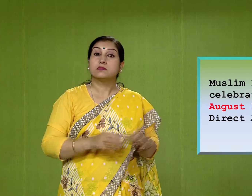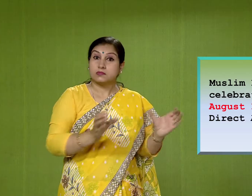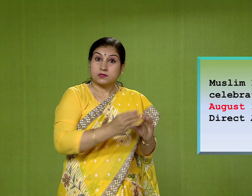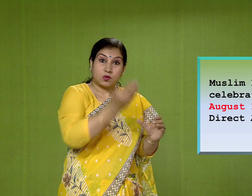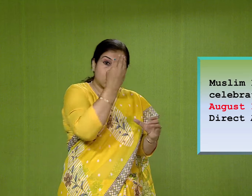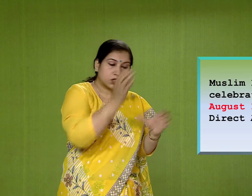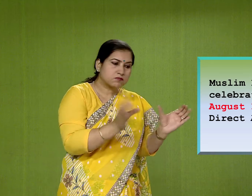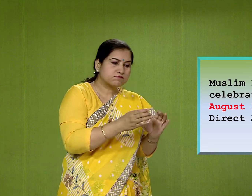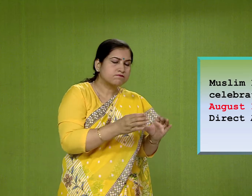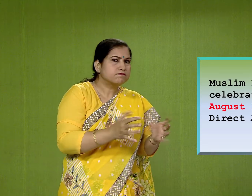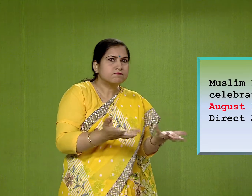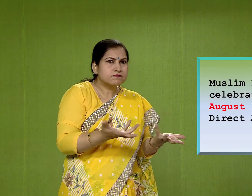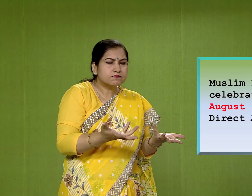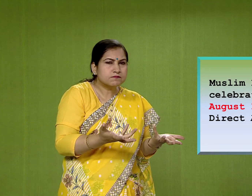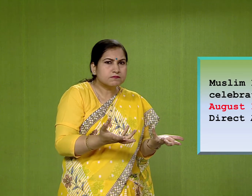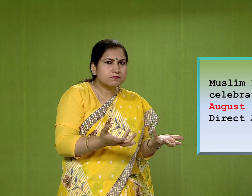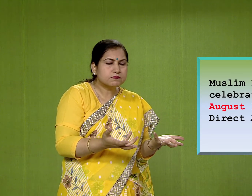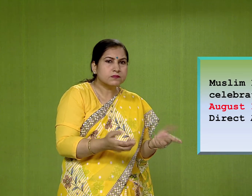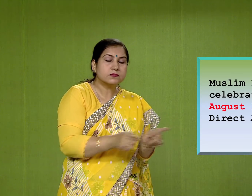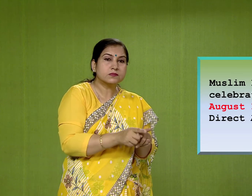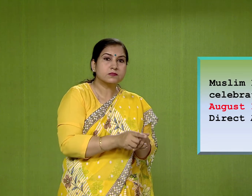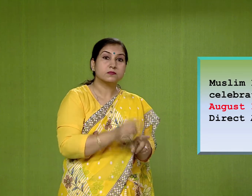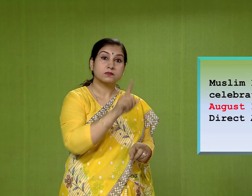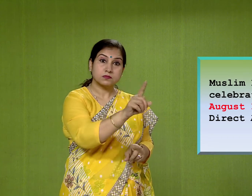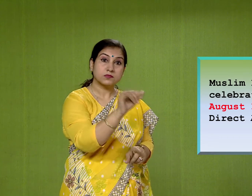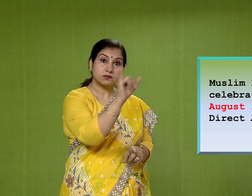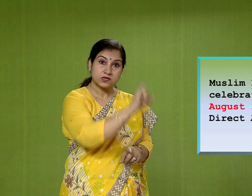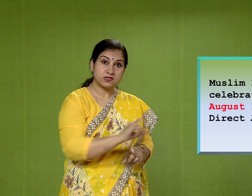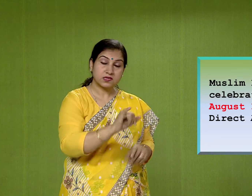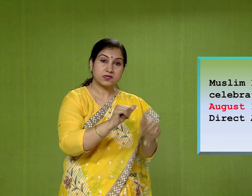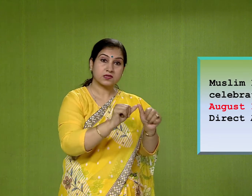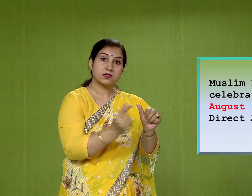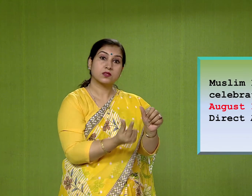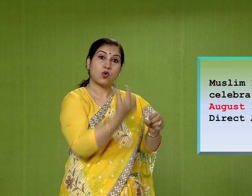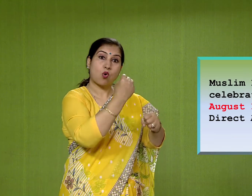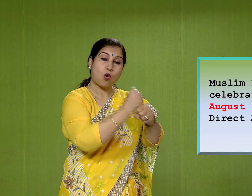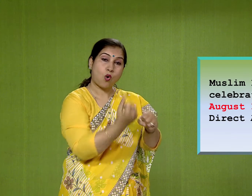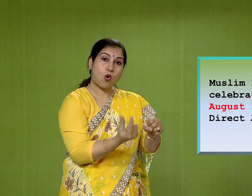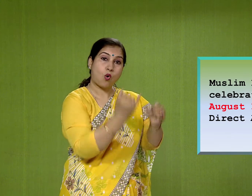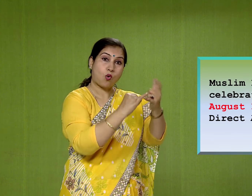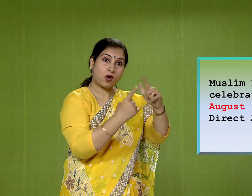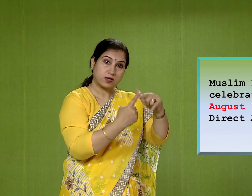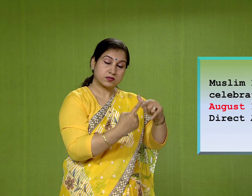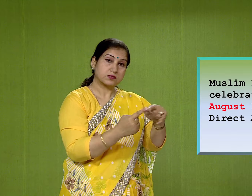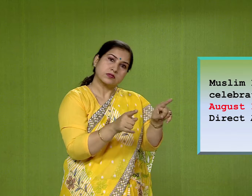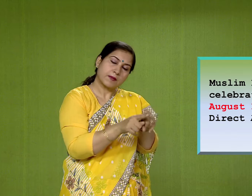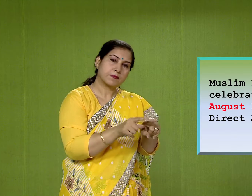Muslim League celebrated 16th August 1946 as